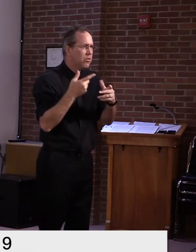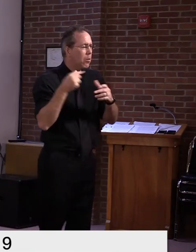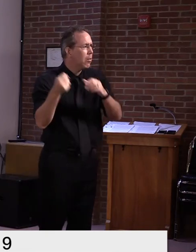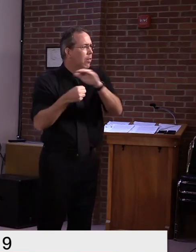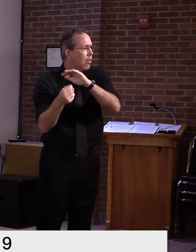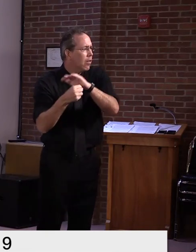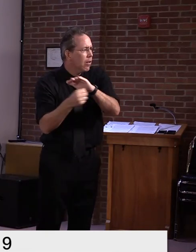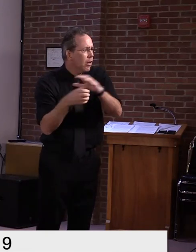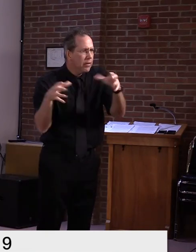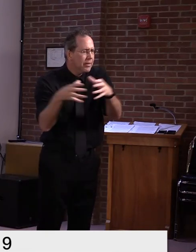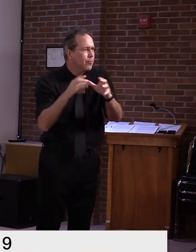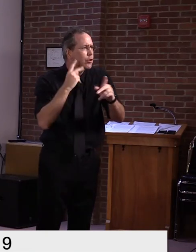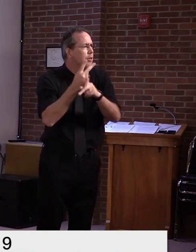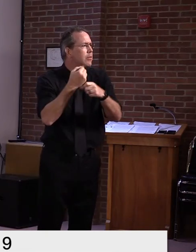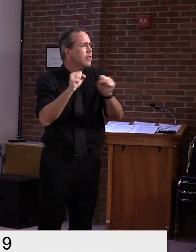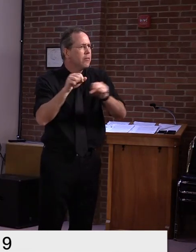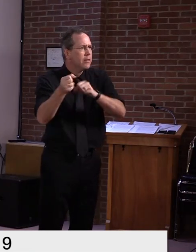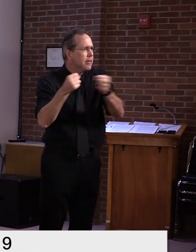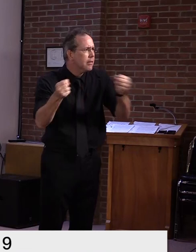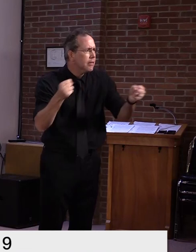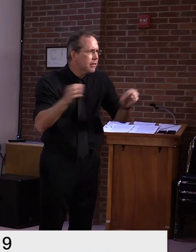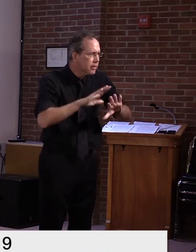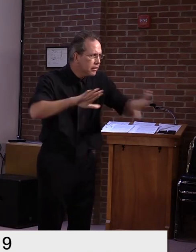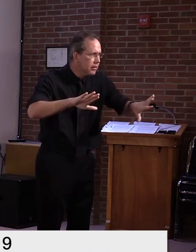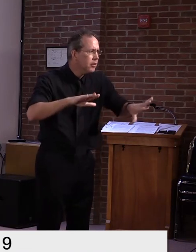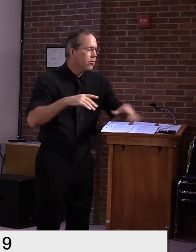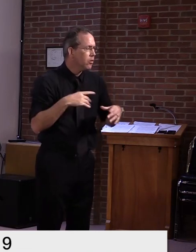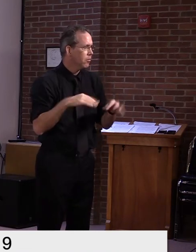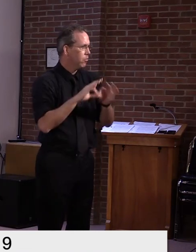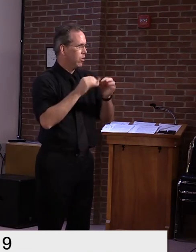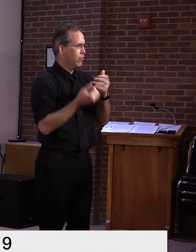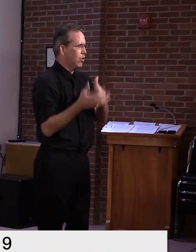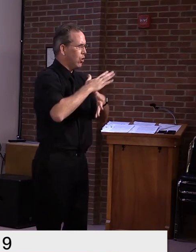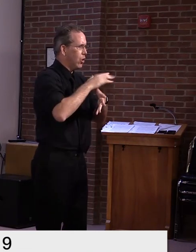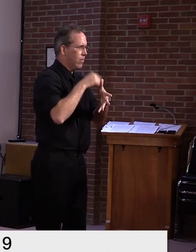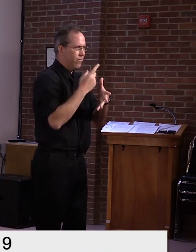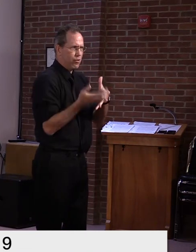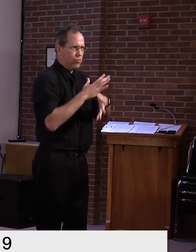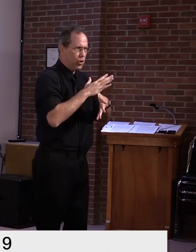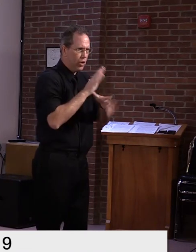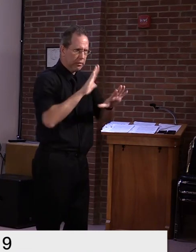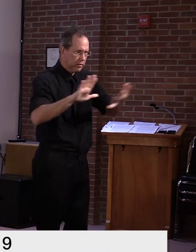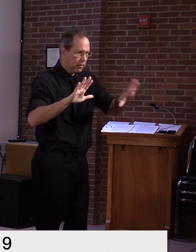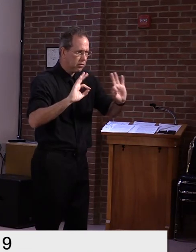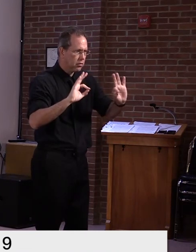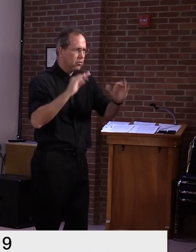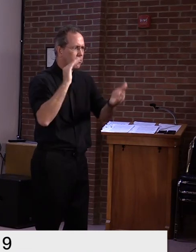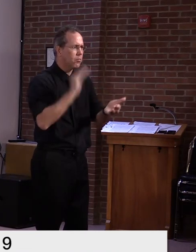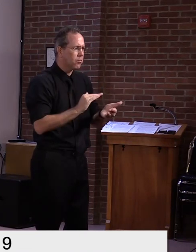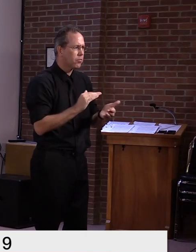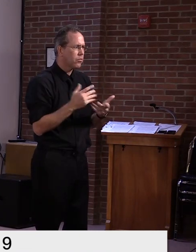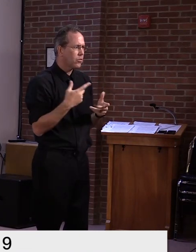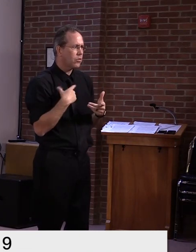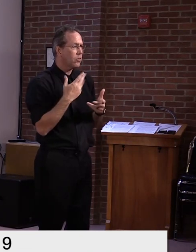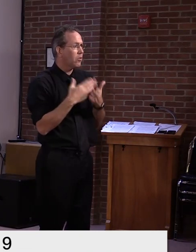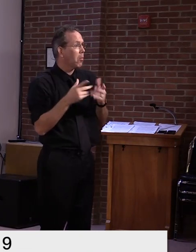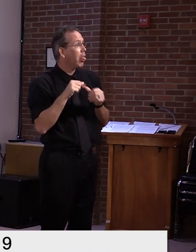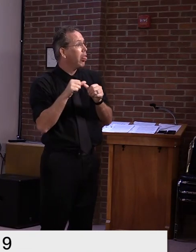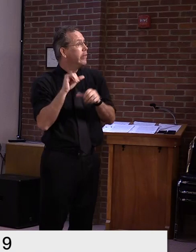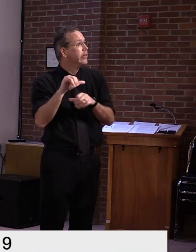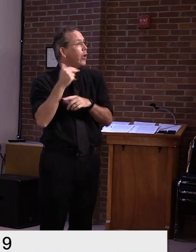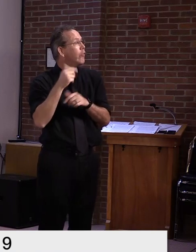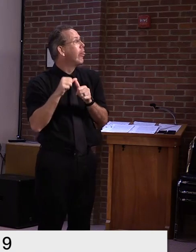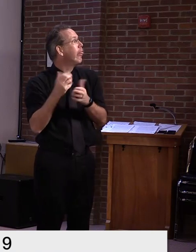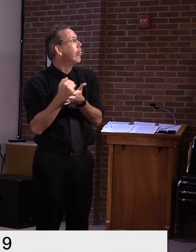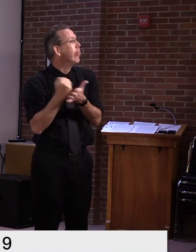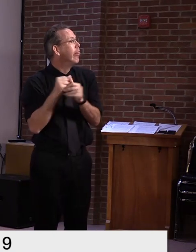need. Now we have to make sure that we move that to permanent housing. And as you remember, we put substantial amounts of money through